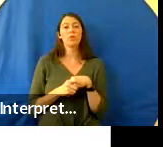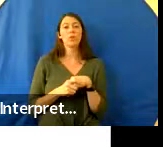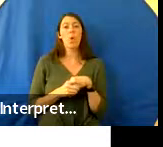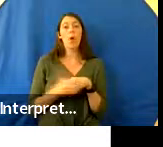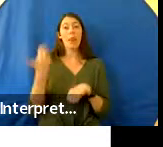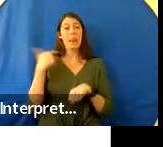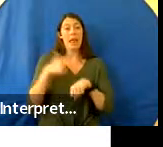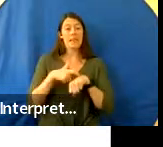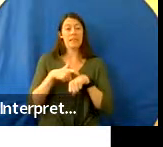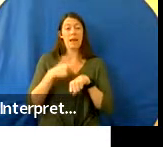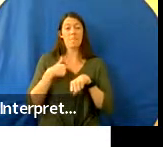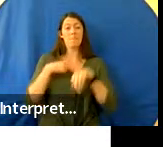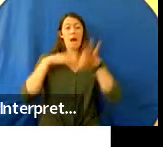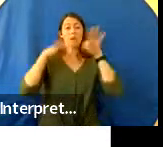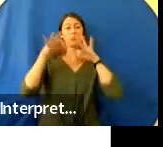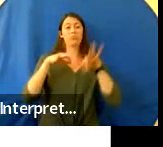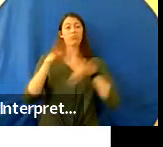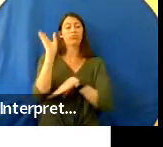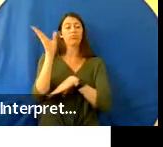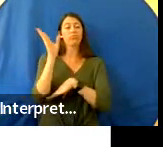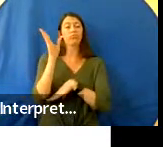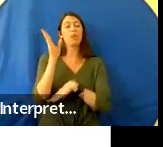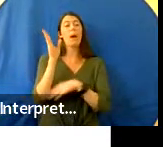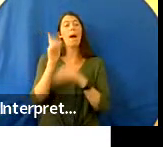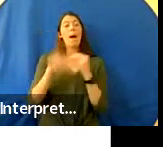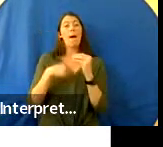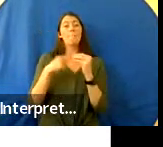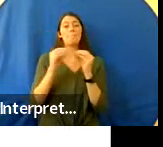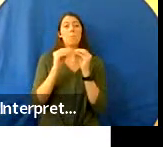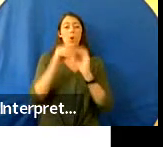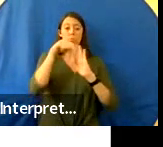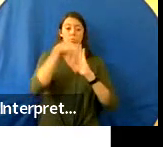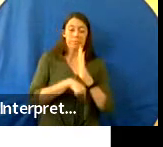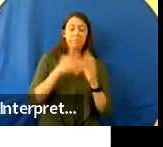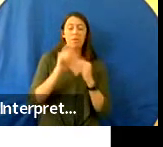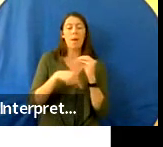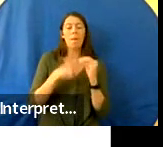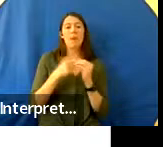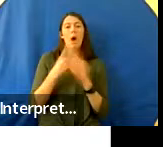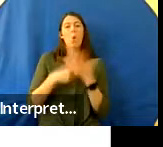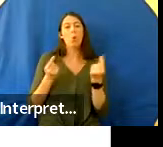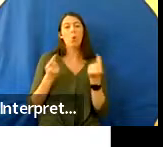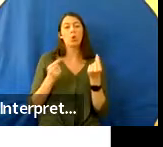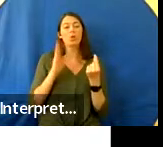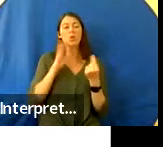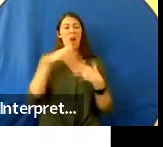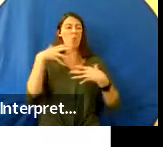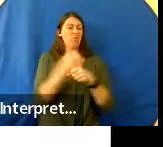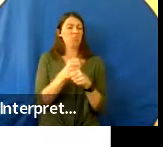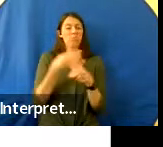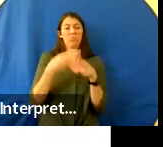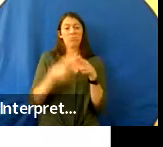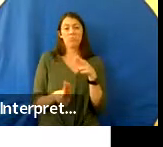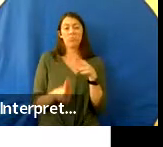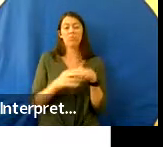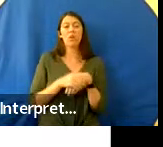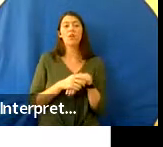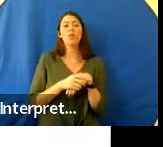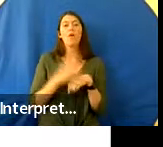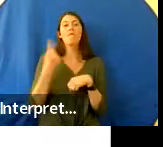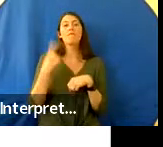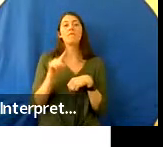more in detail about what our current priorities are. So I'm just going to really summarize that a little bit. So for our case investigations,